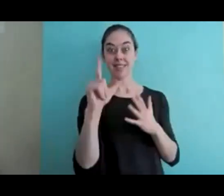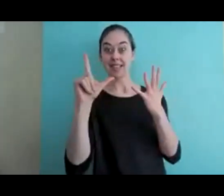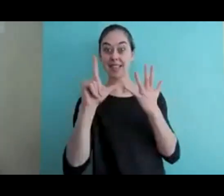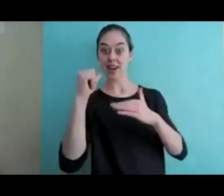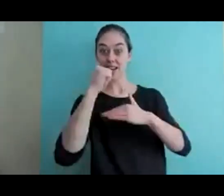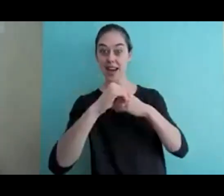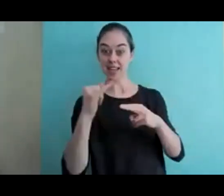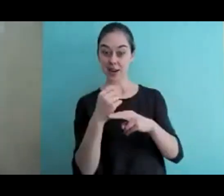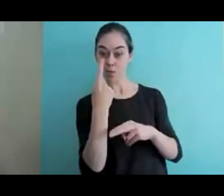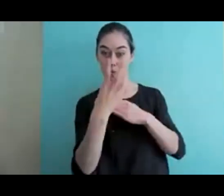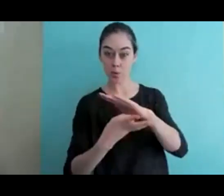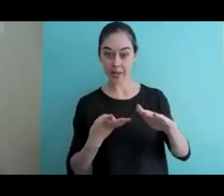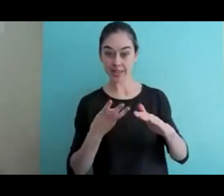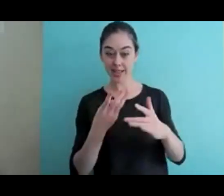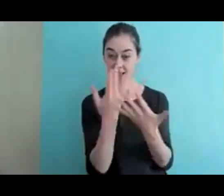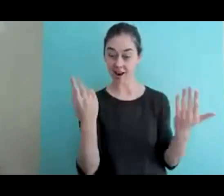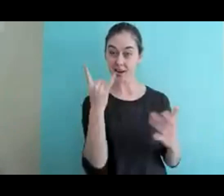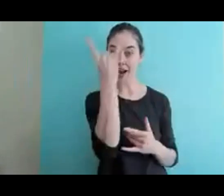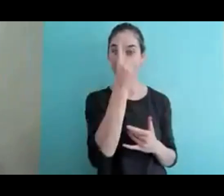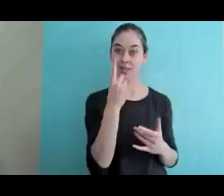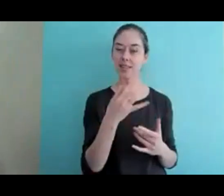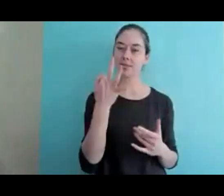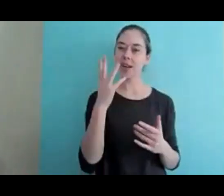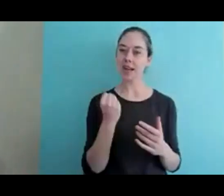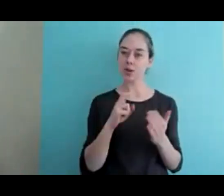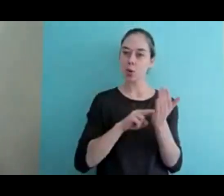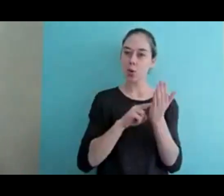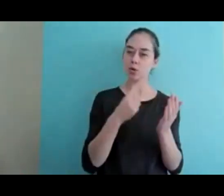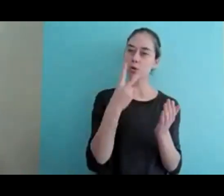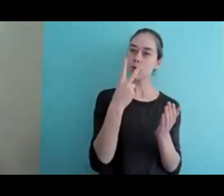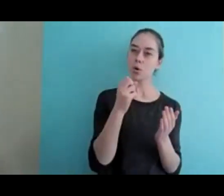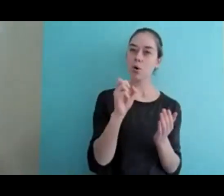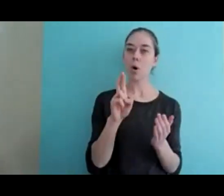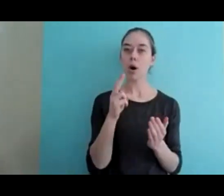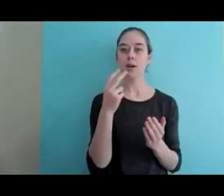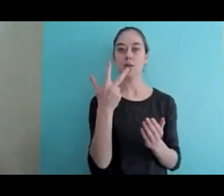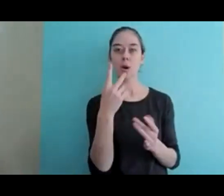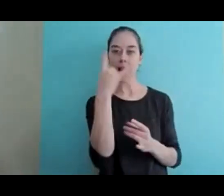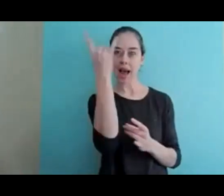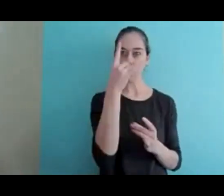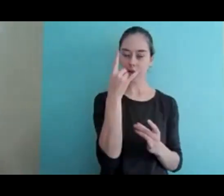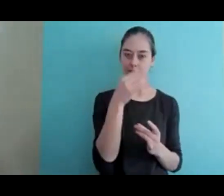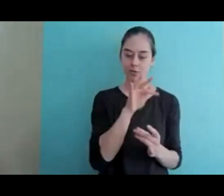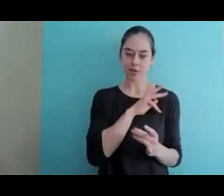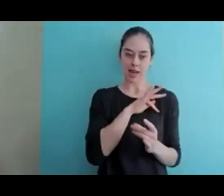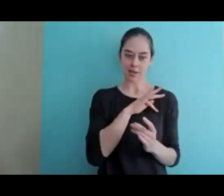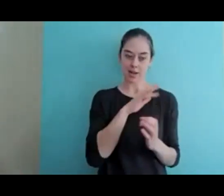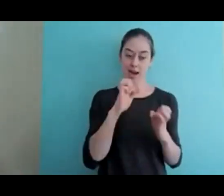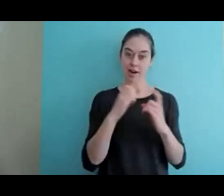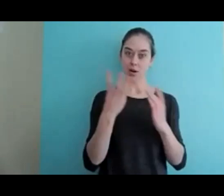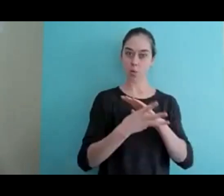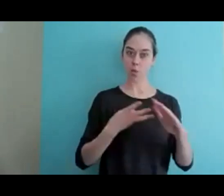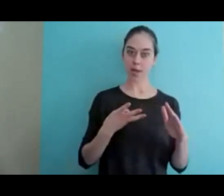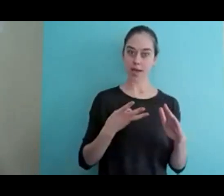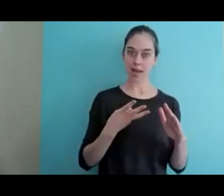of hours. If we can take 2 or 3 of those hours to ourselves every single week,